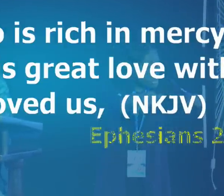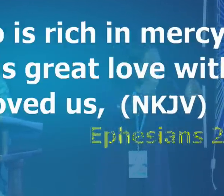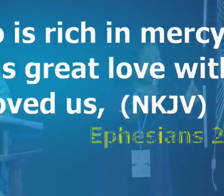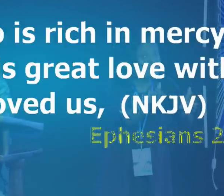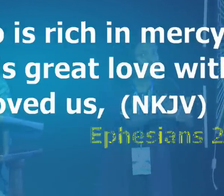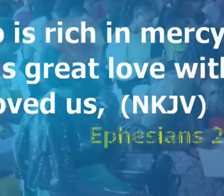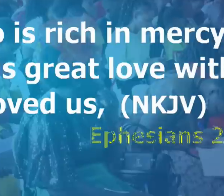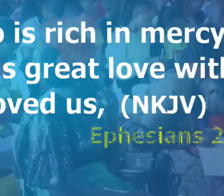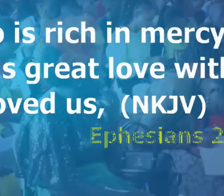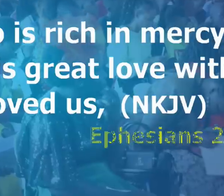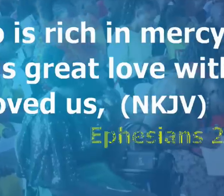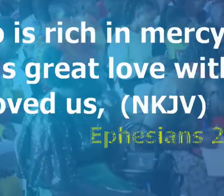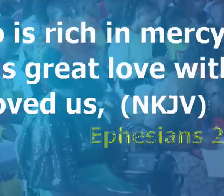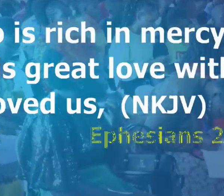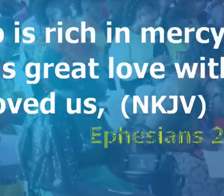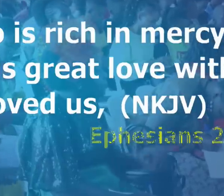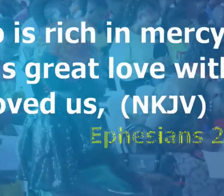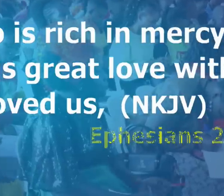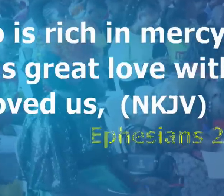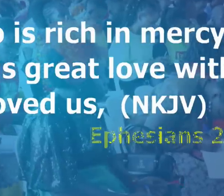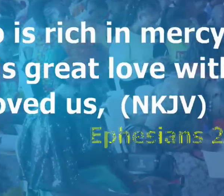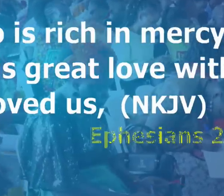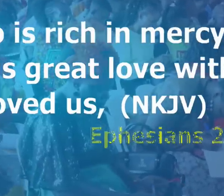Even though you took yourself into the wilderness,